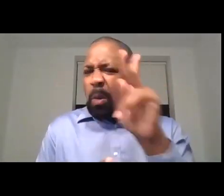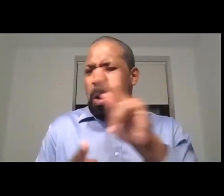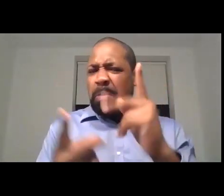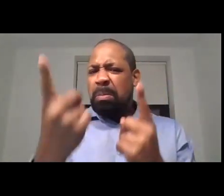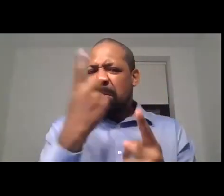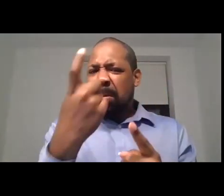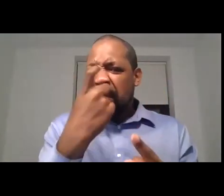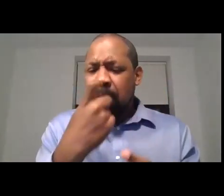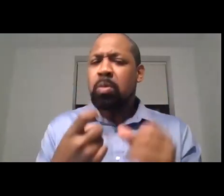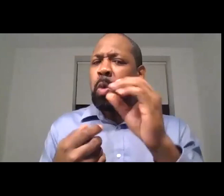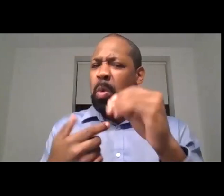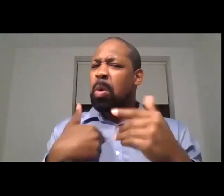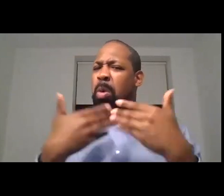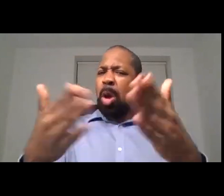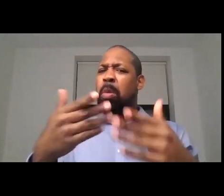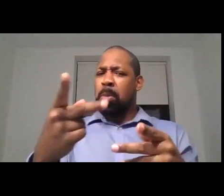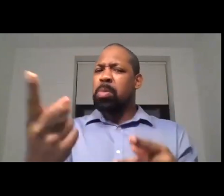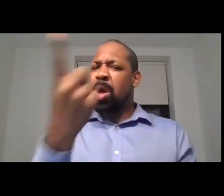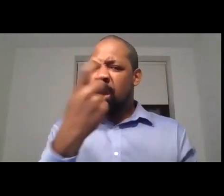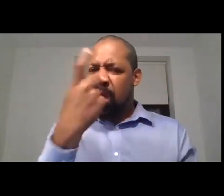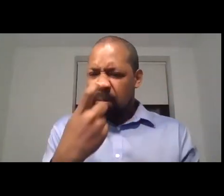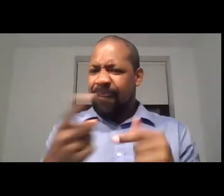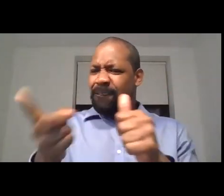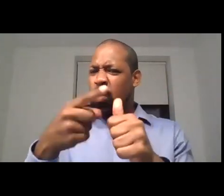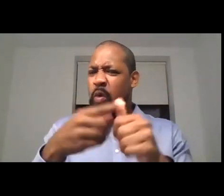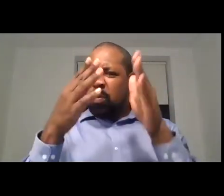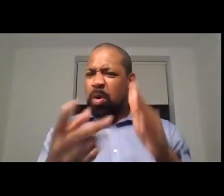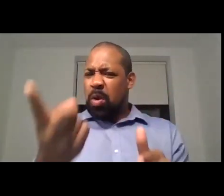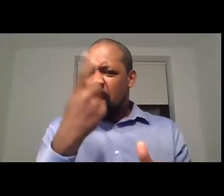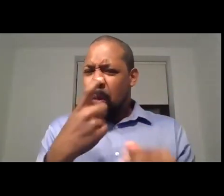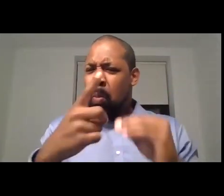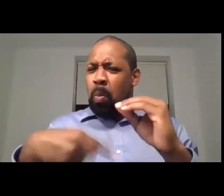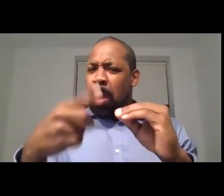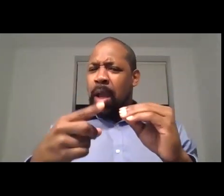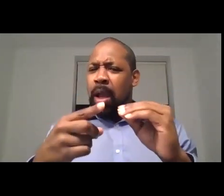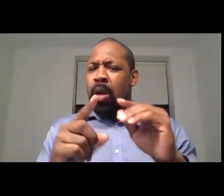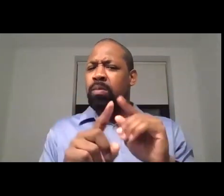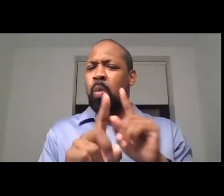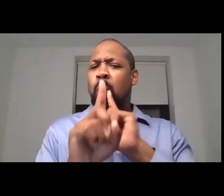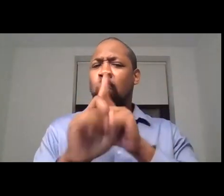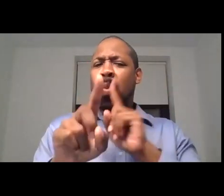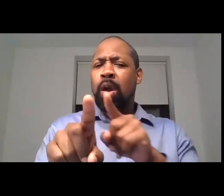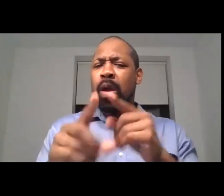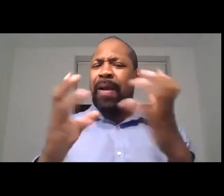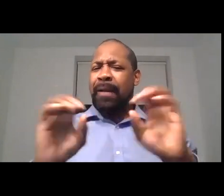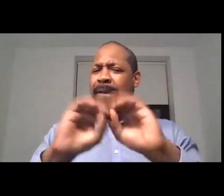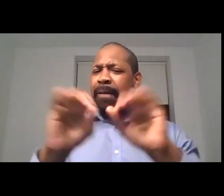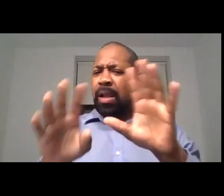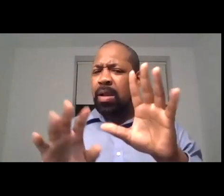I'm pretty much wrapped up with my report, but I'm open for questions. And I did see that a person